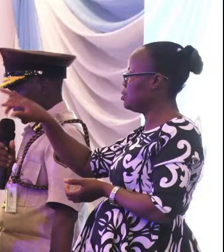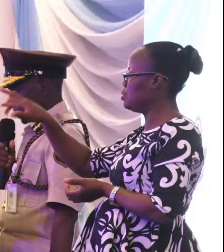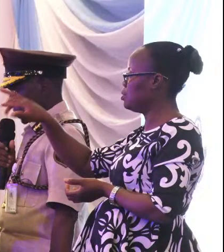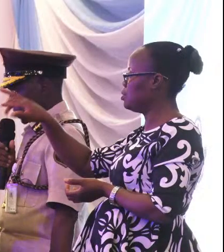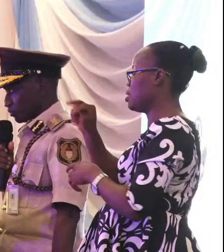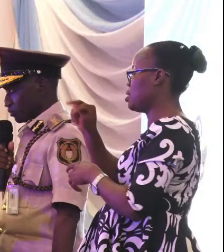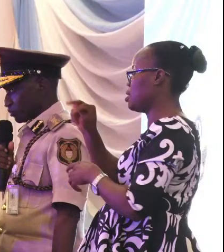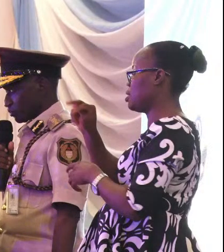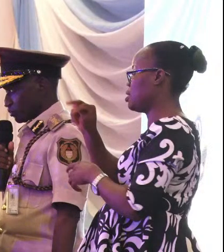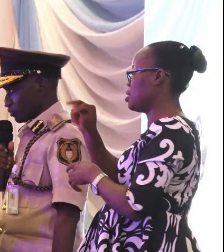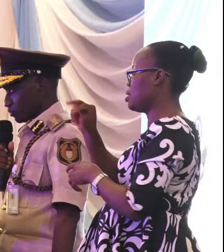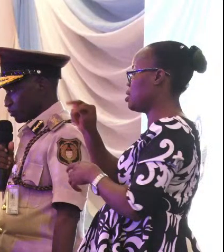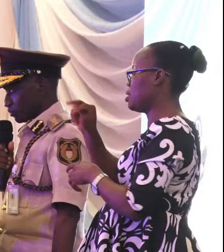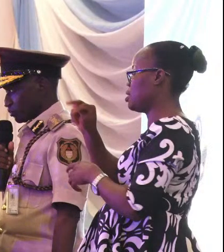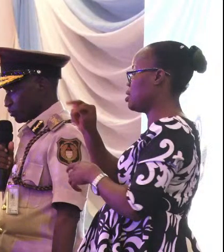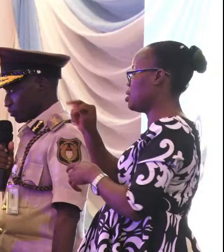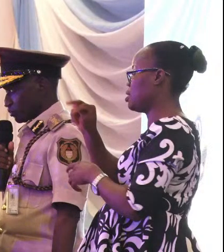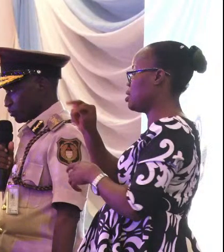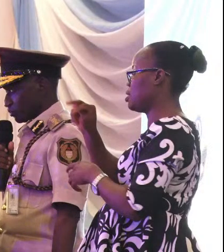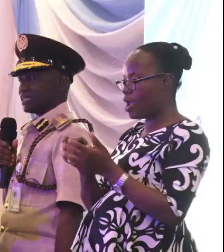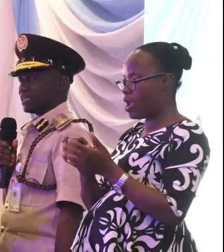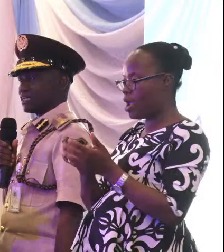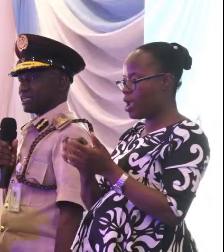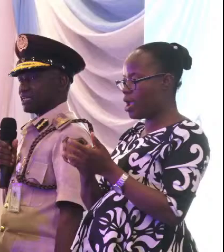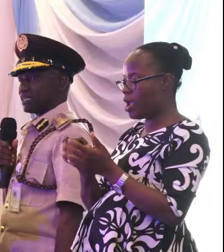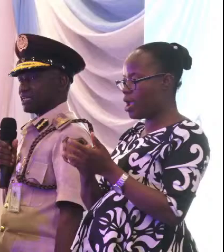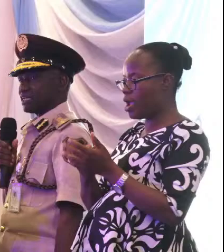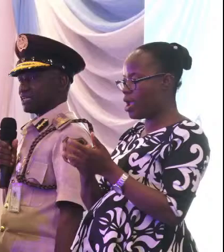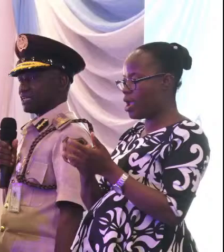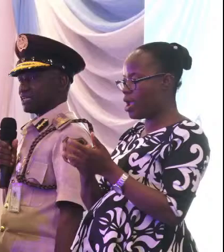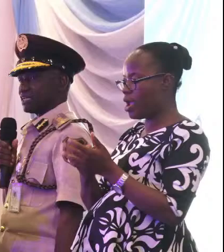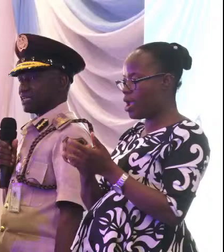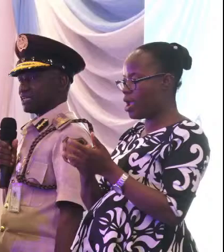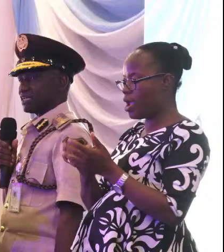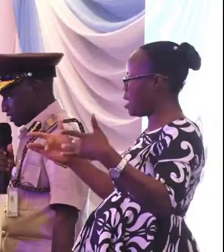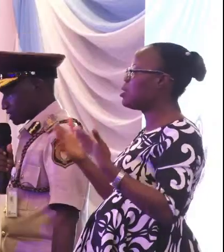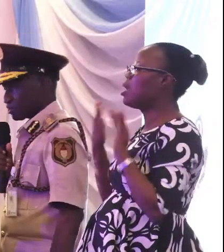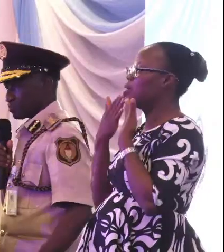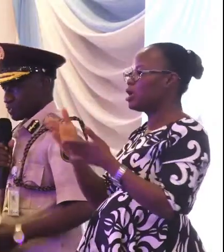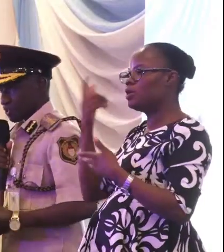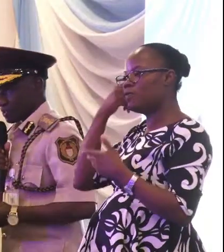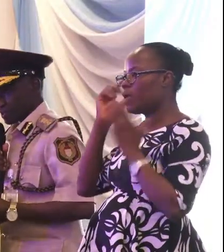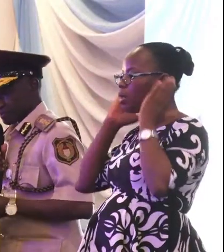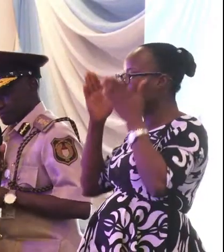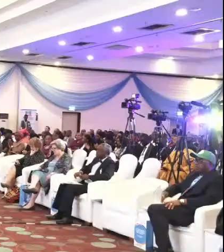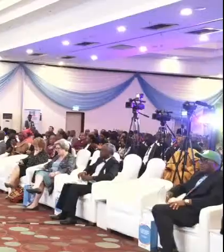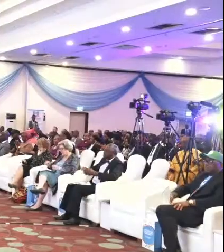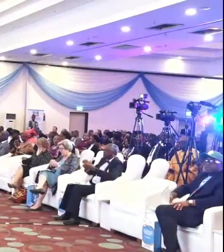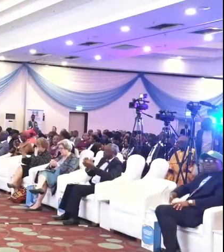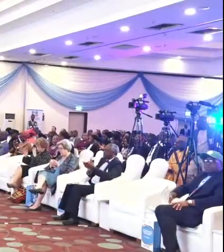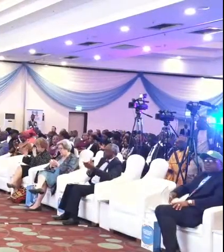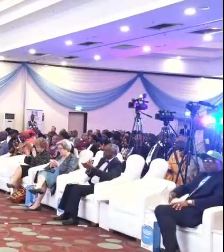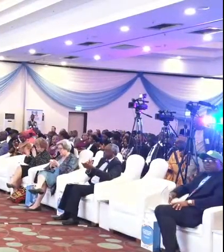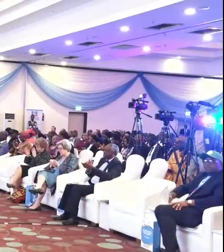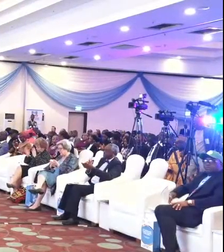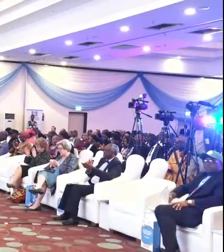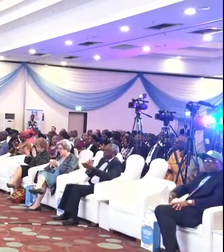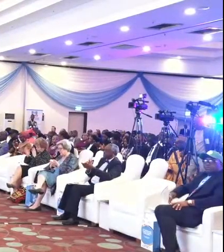sincerely wish you well as we mark this great event. Thank you for your attention. God bless you all.